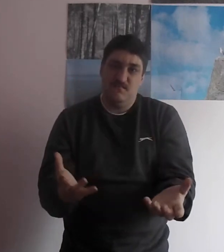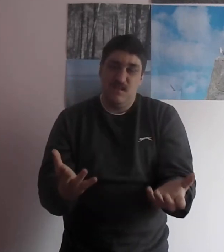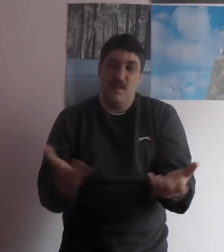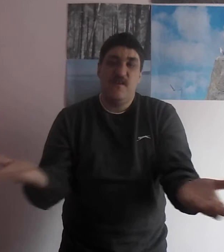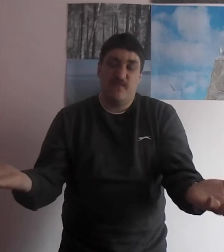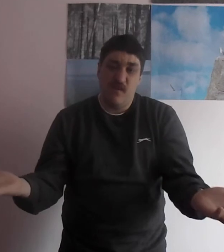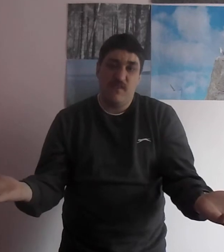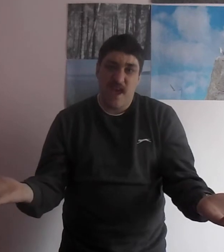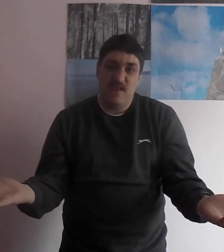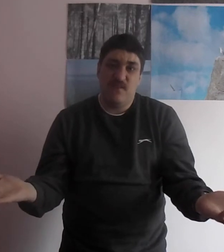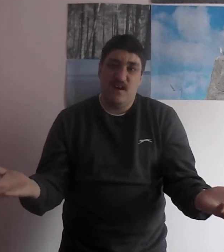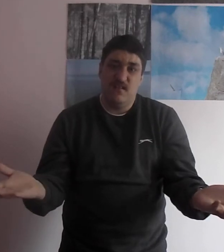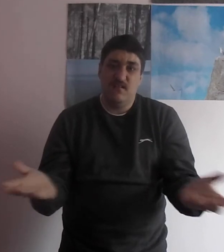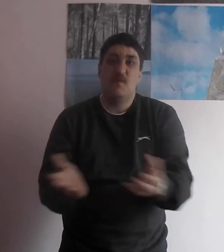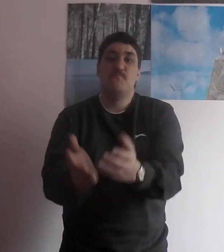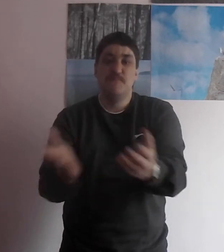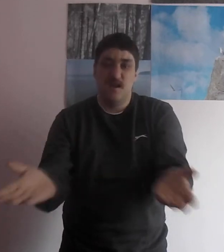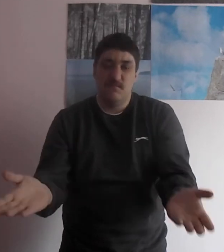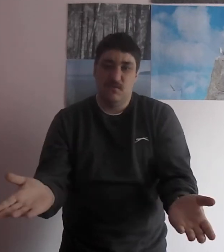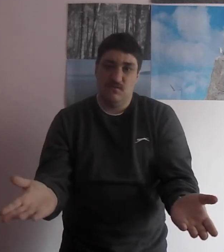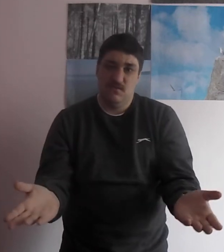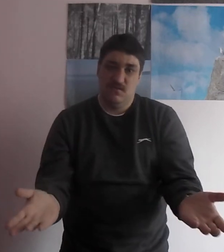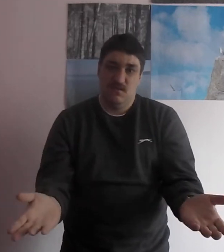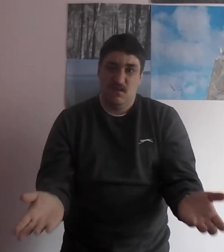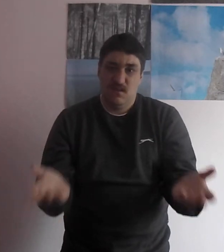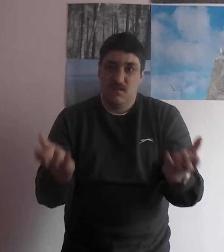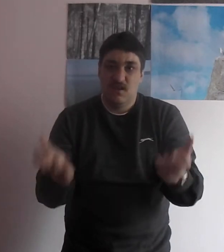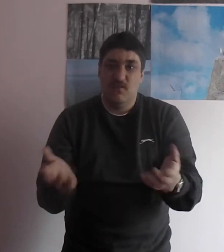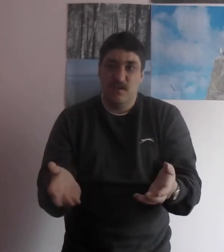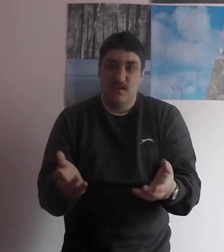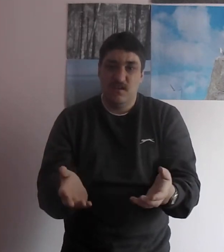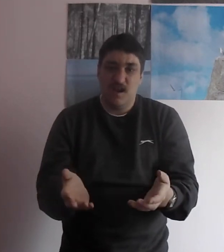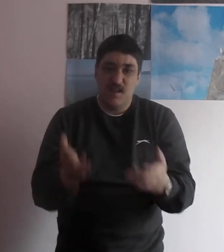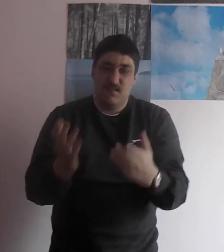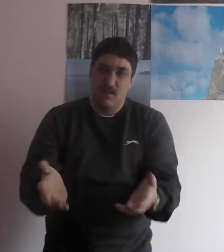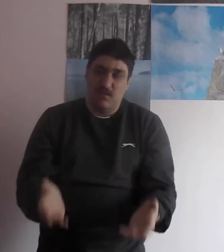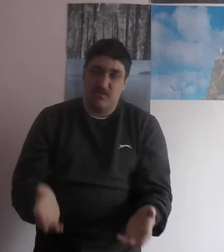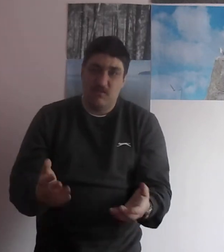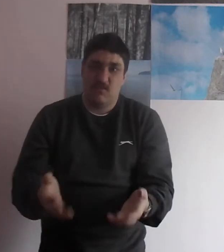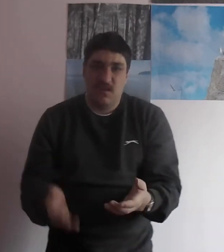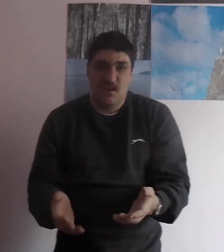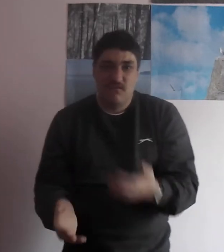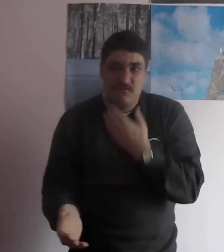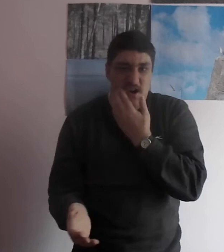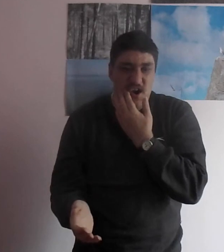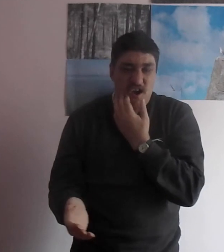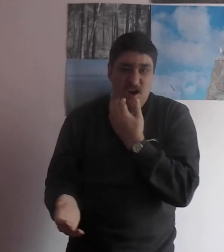if it involves any violence, minimal, so that it's not just run and gun.